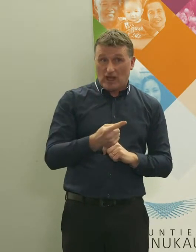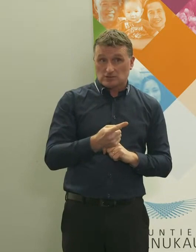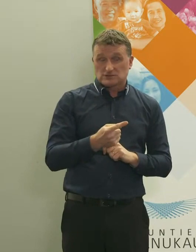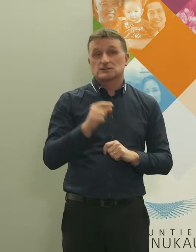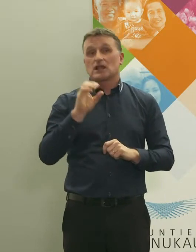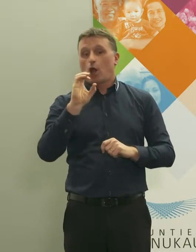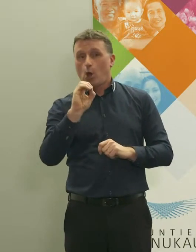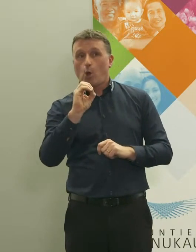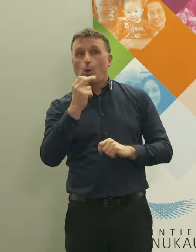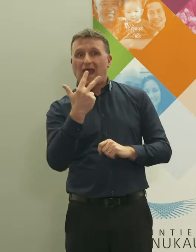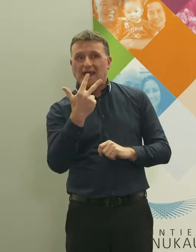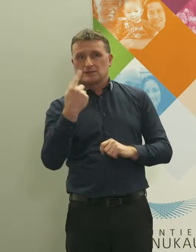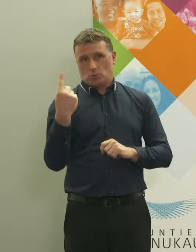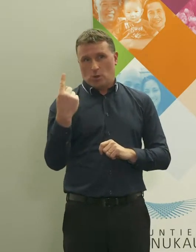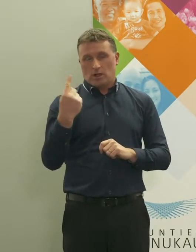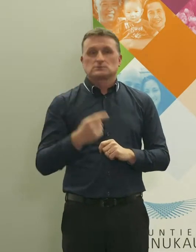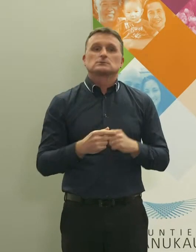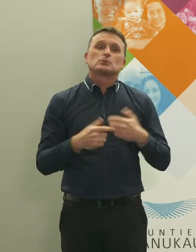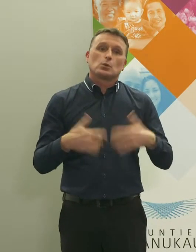788,081.